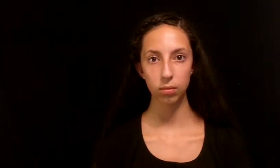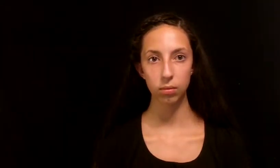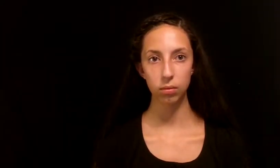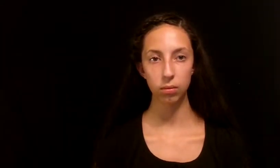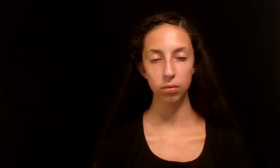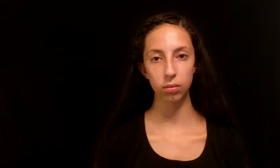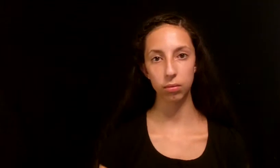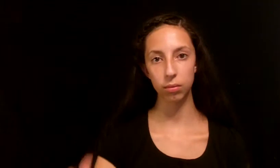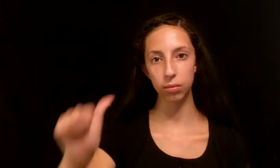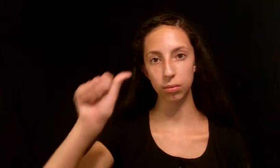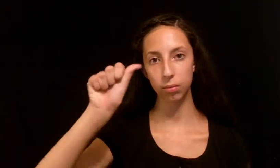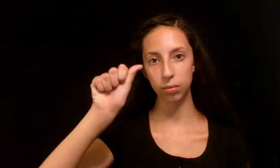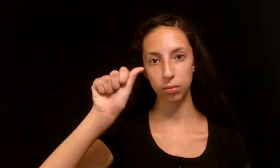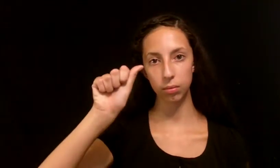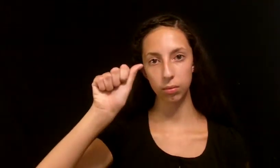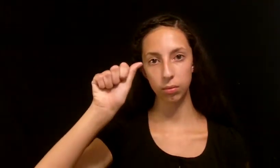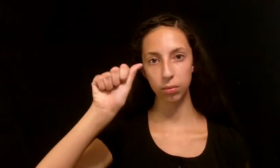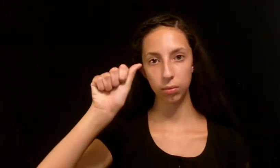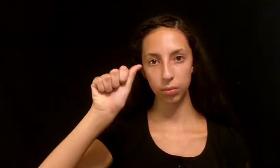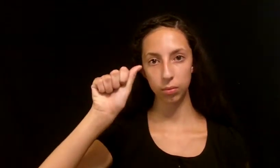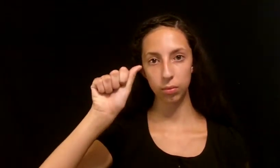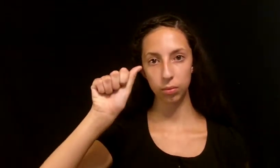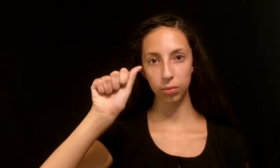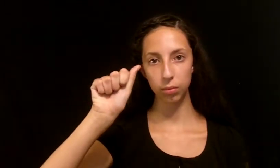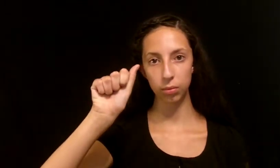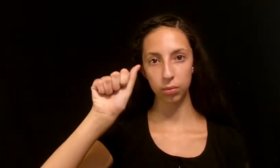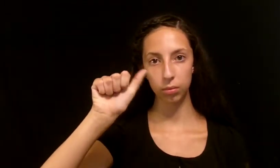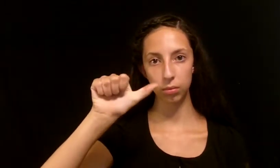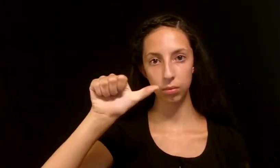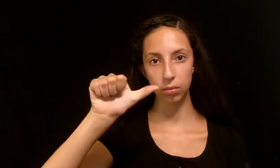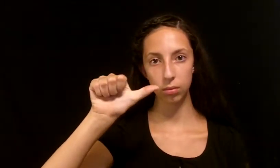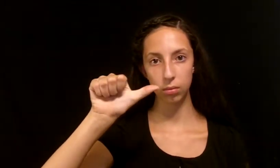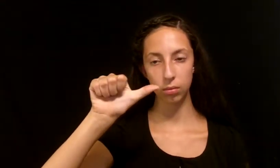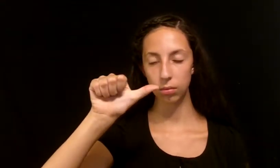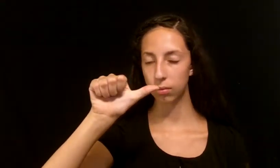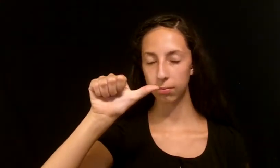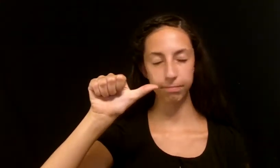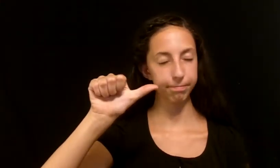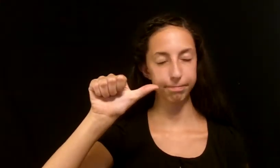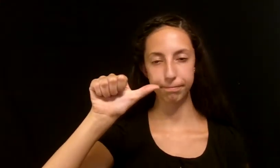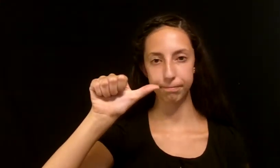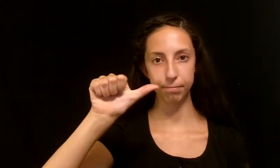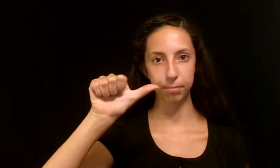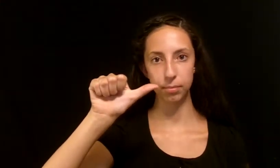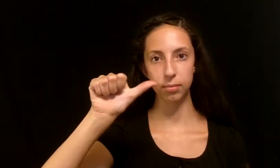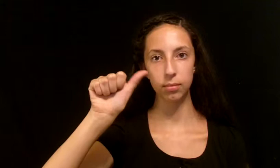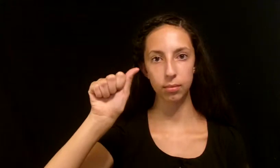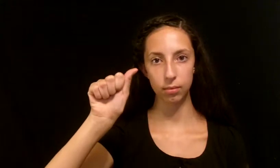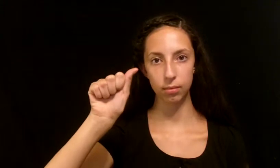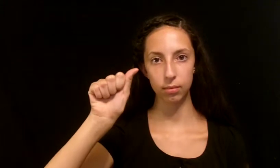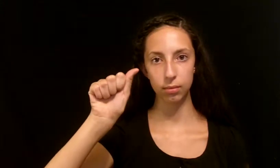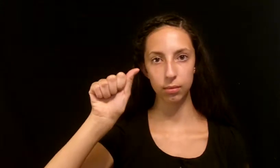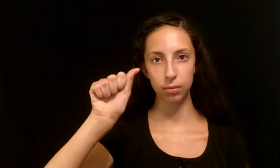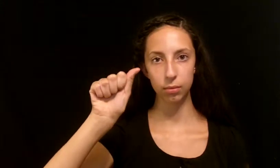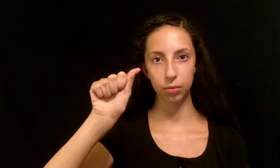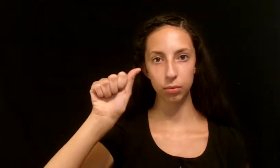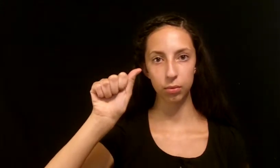want to have your A with your thumb close. A lot of people do their A, no, keep it close. People